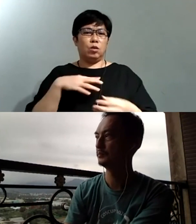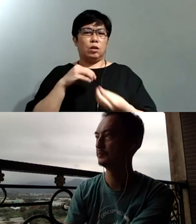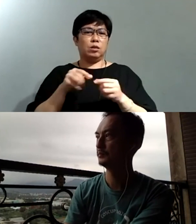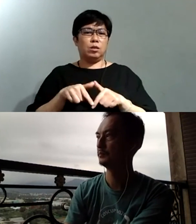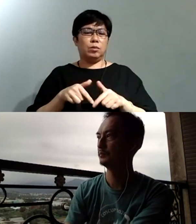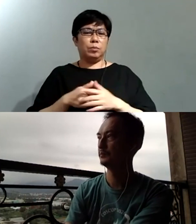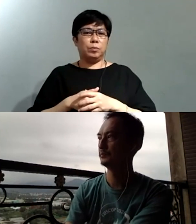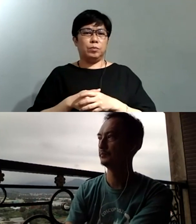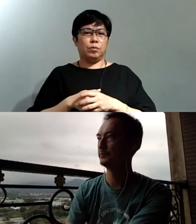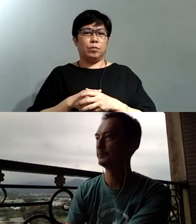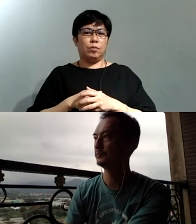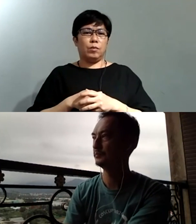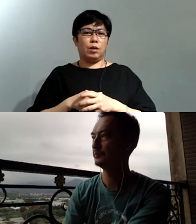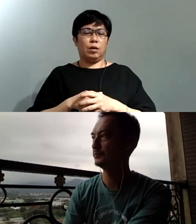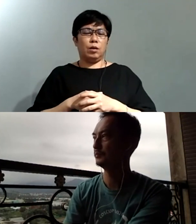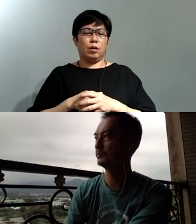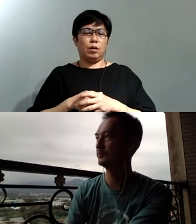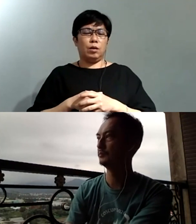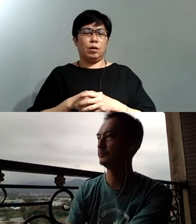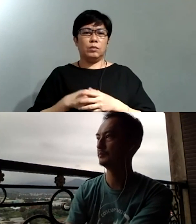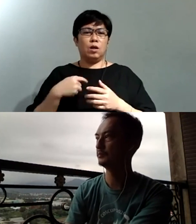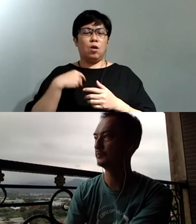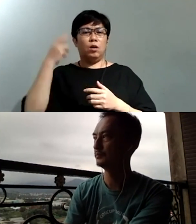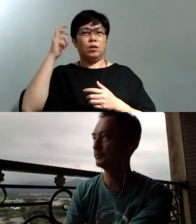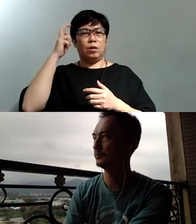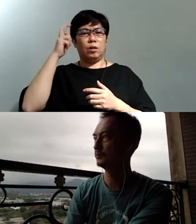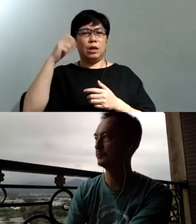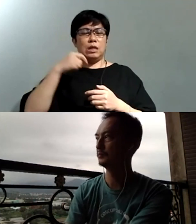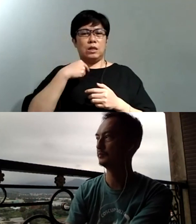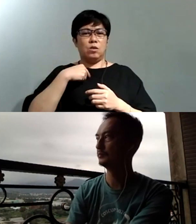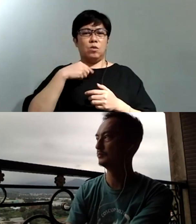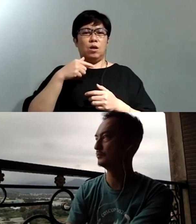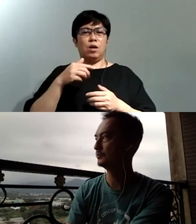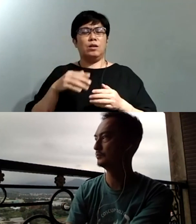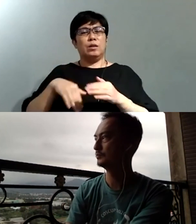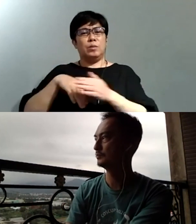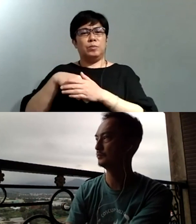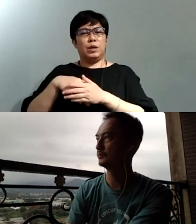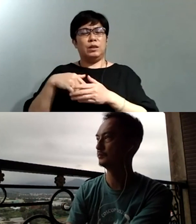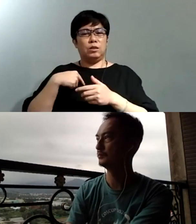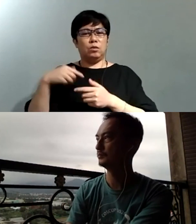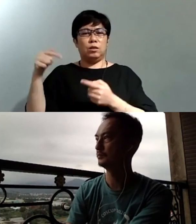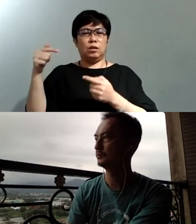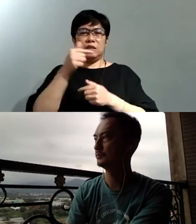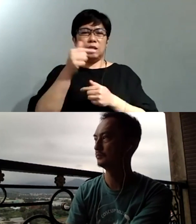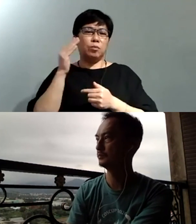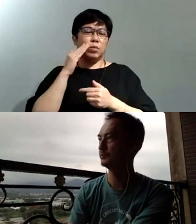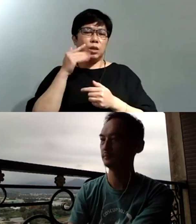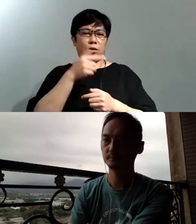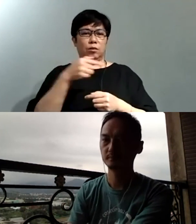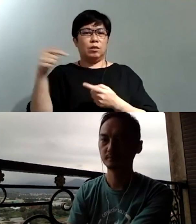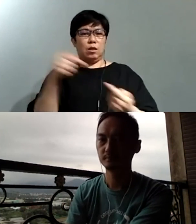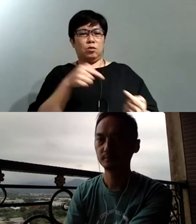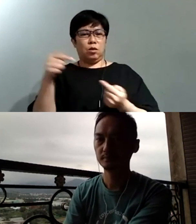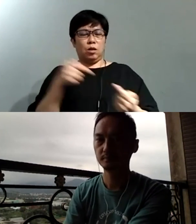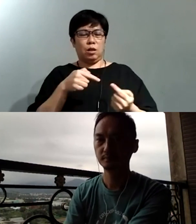I think stay positive is very important. You know, solution always more than problem. So be